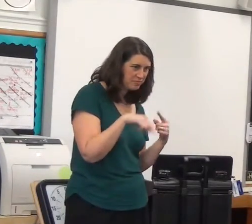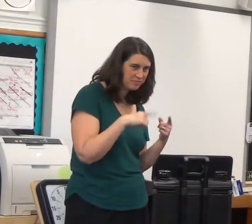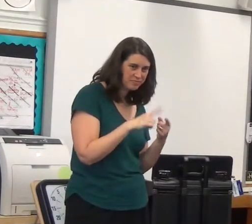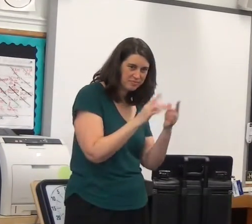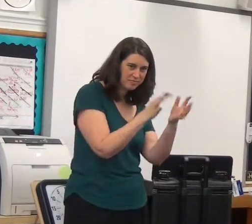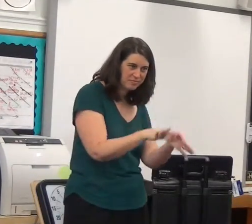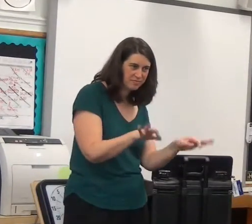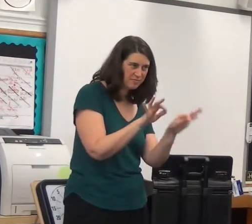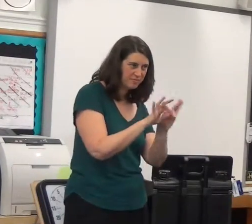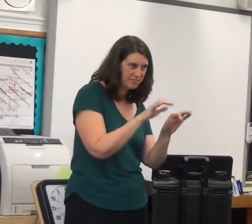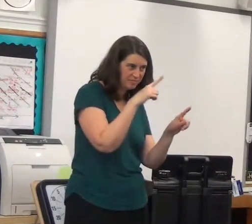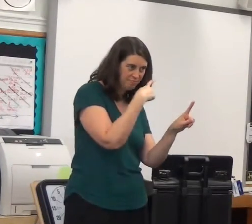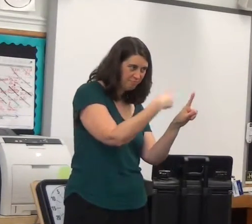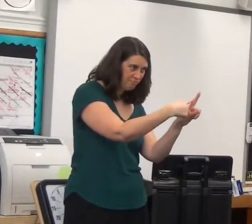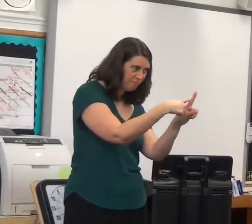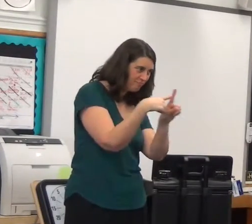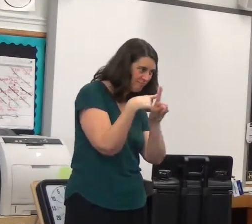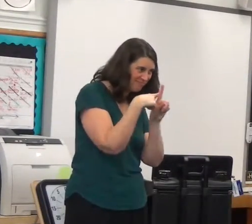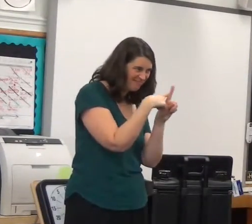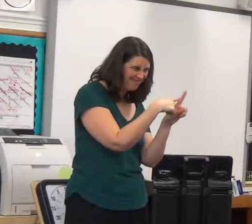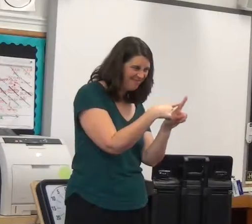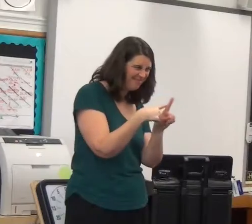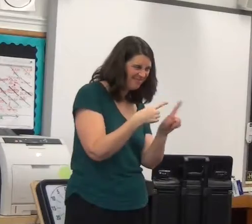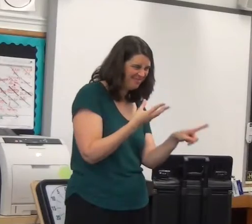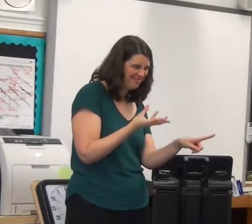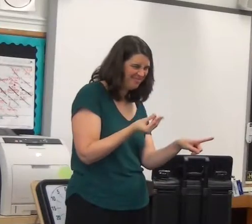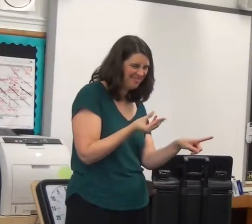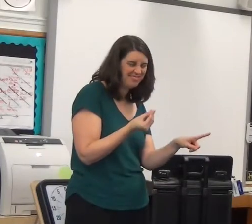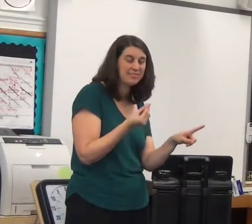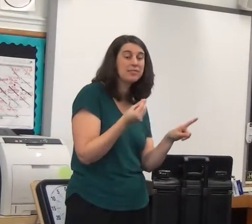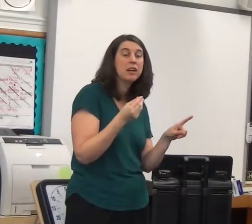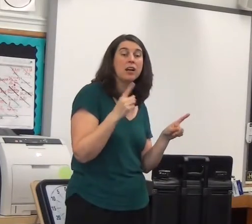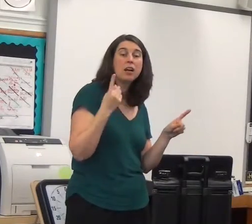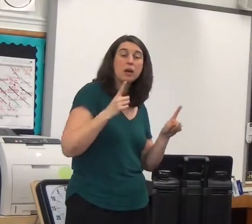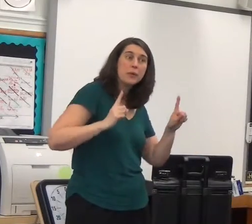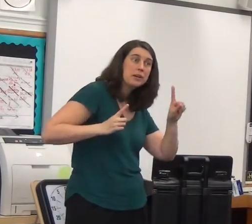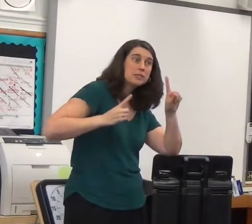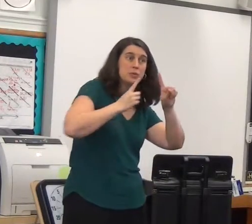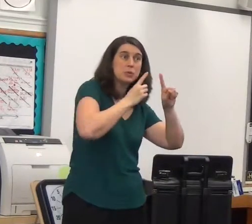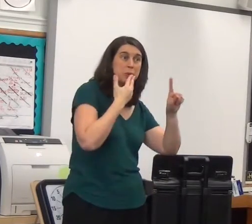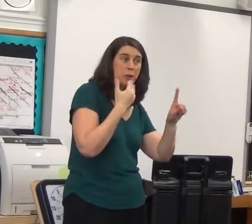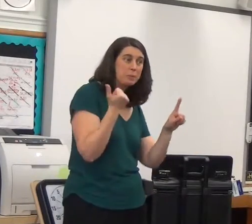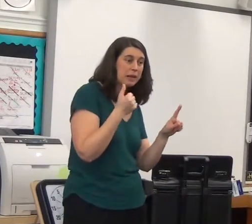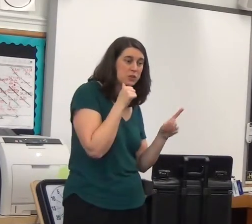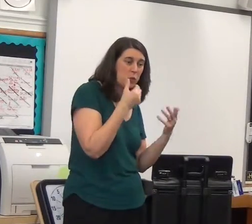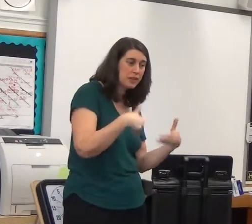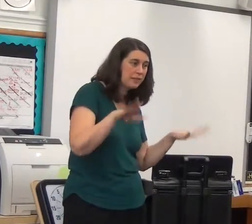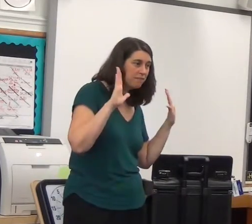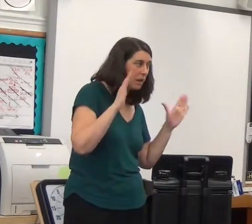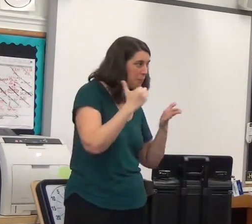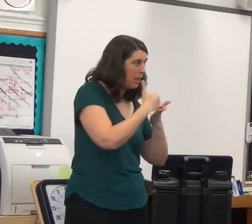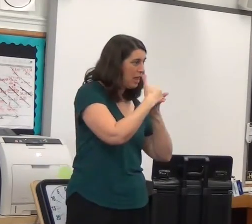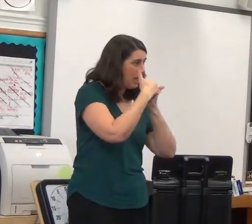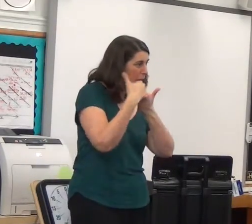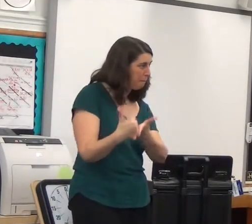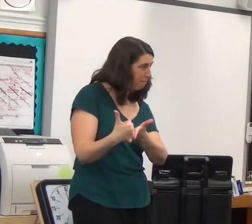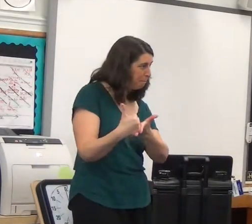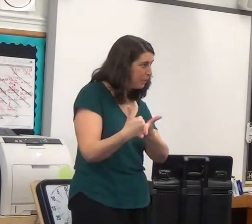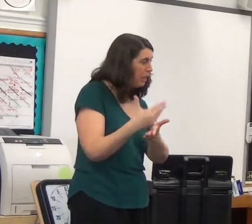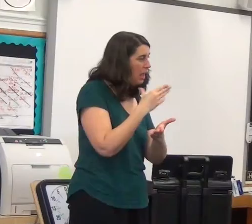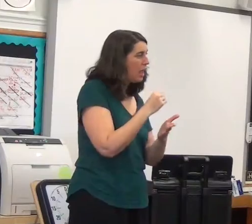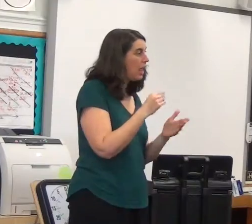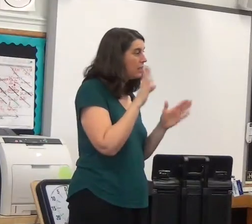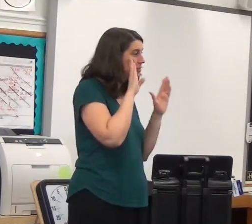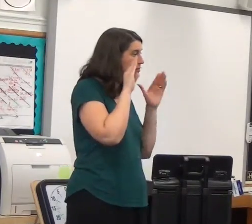the importance of positivity, always doing your best, never giving up, helping others when you're able, and